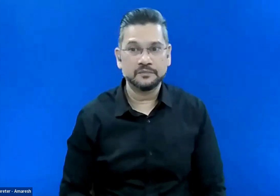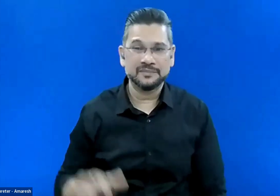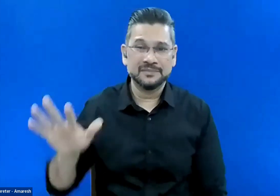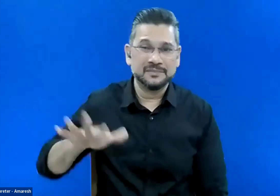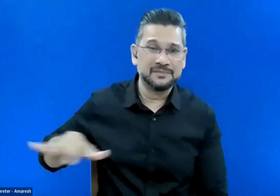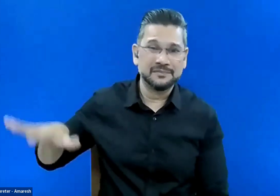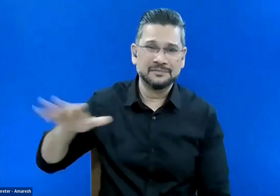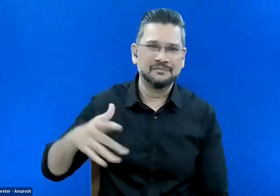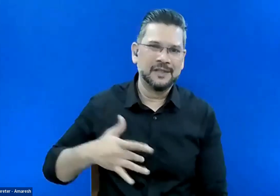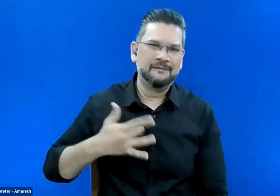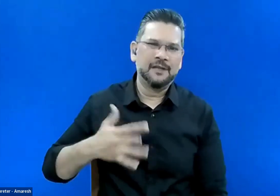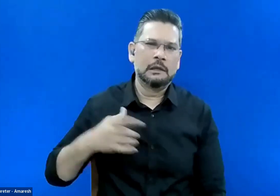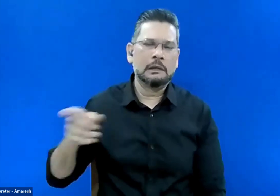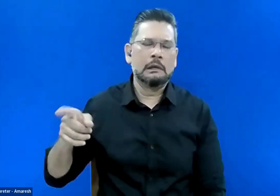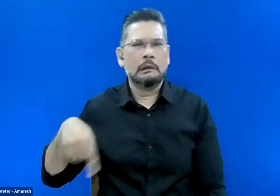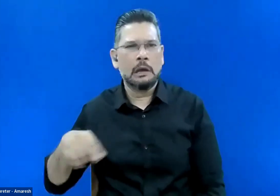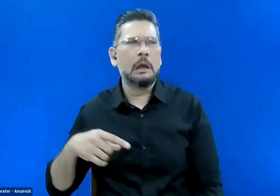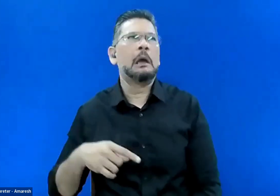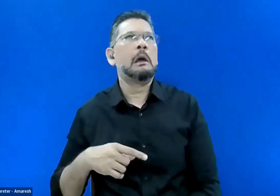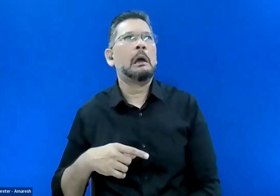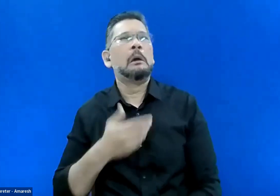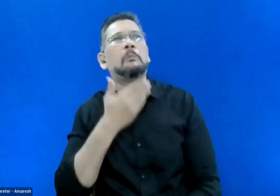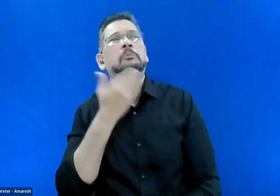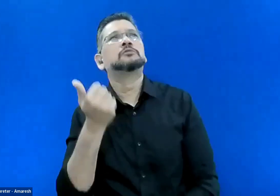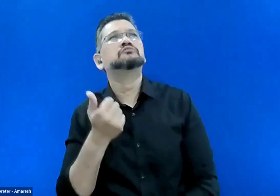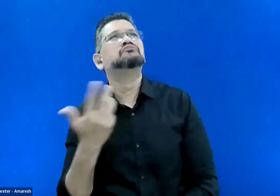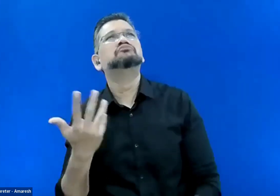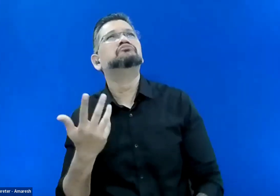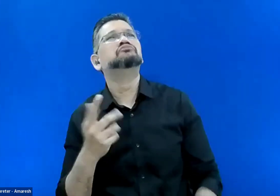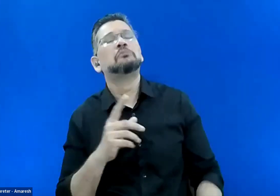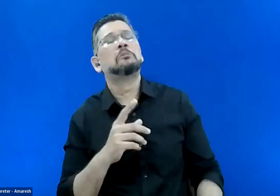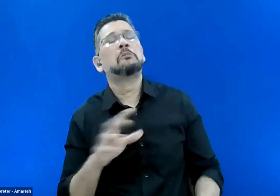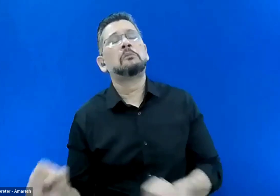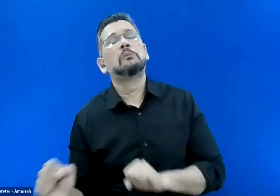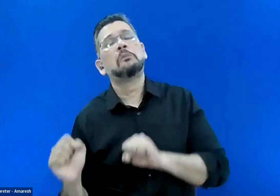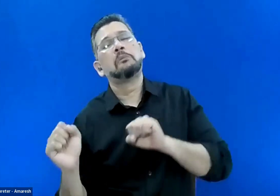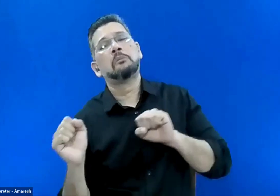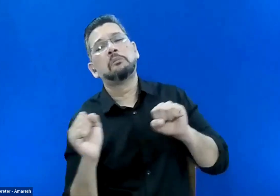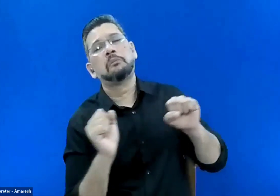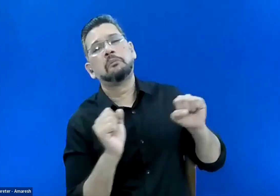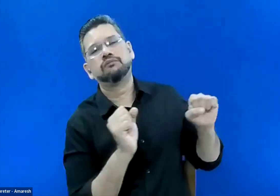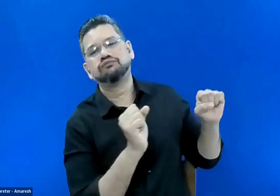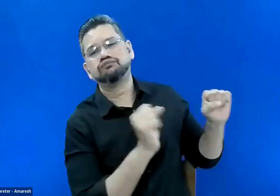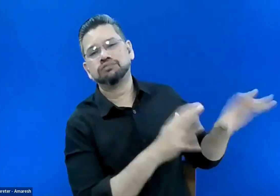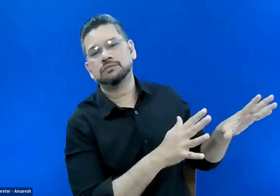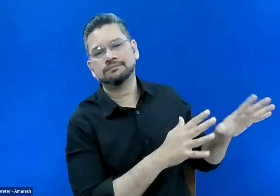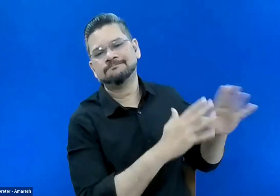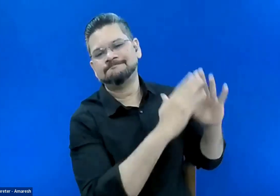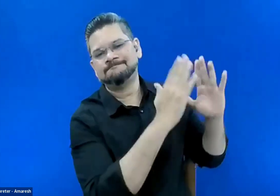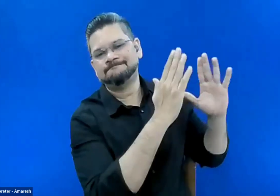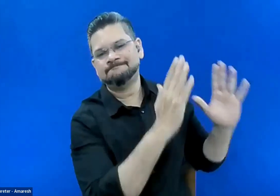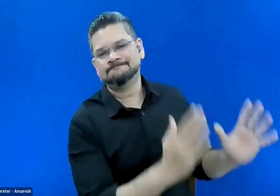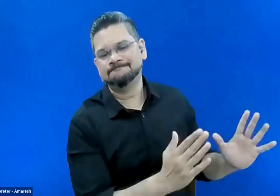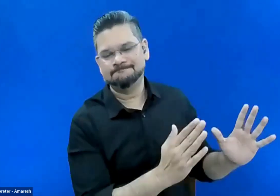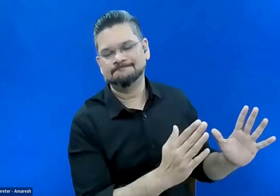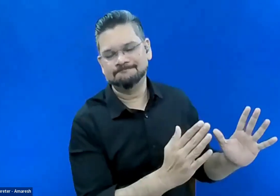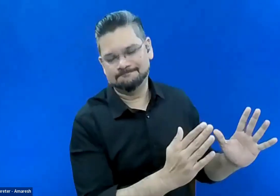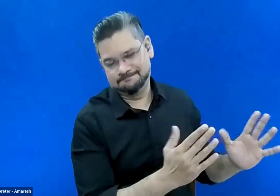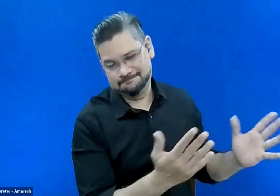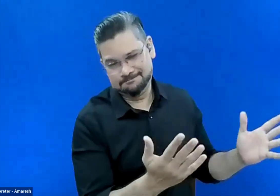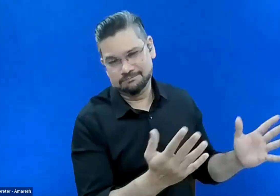the best place he or she can get the help is by being committed